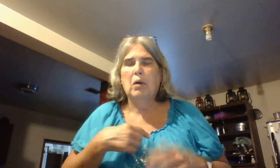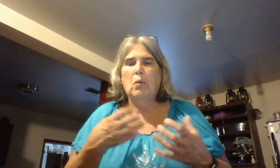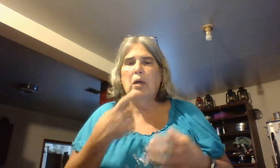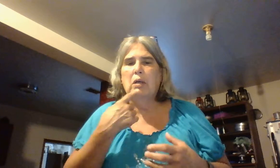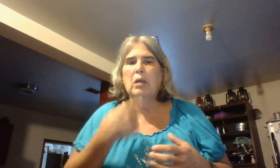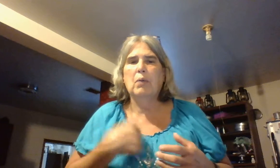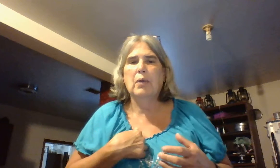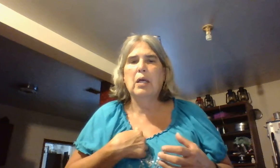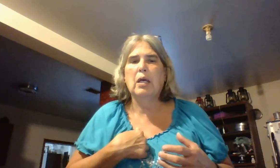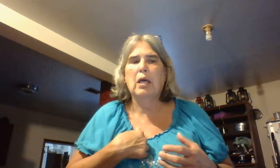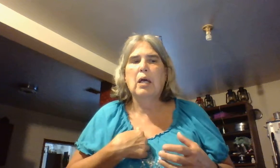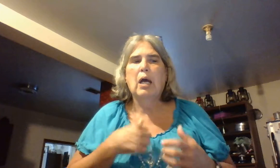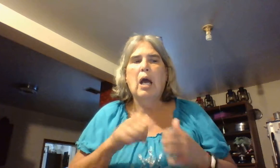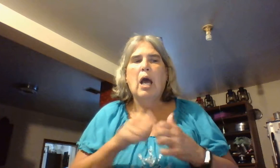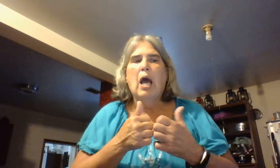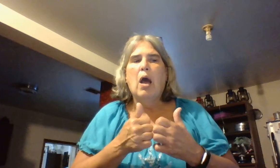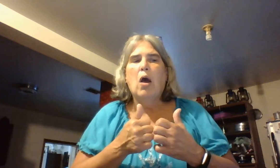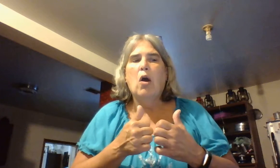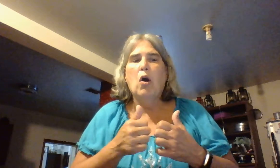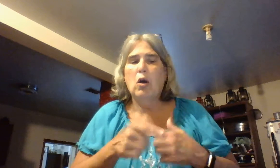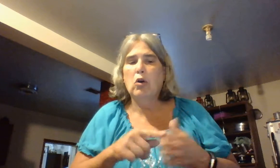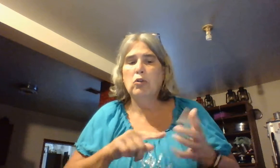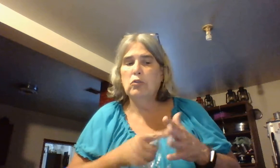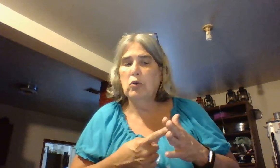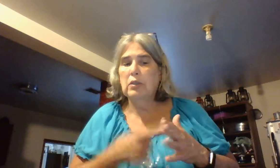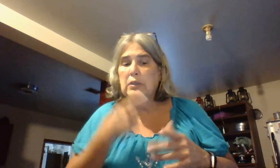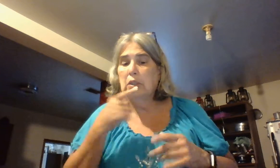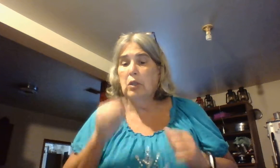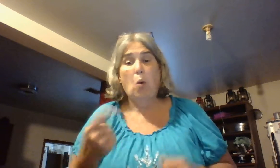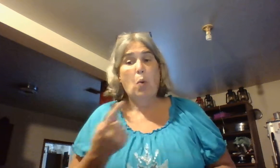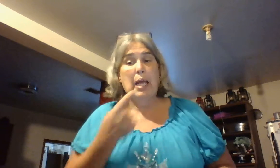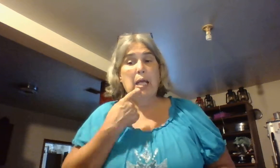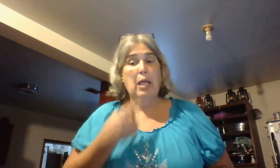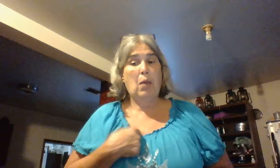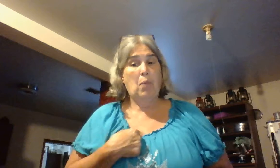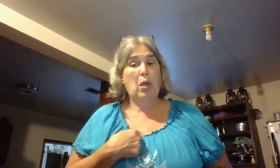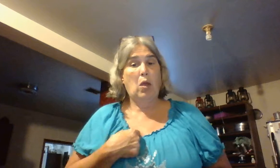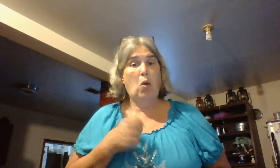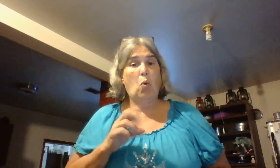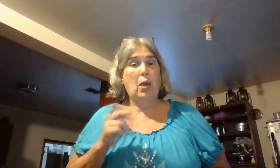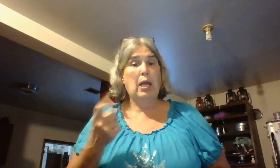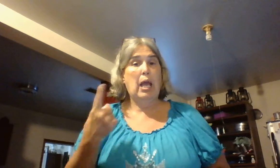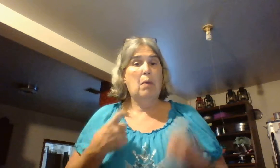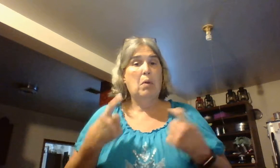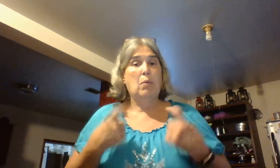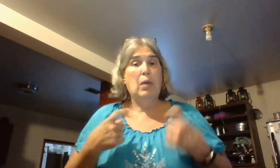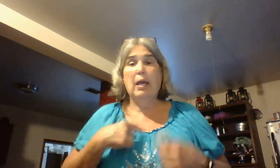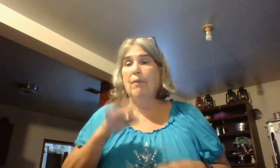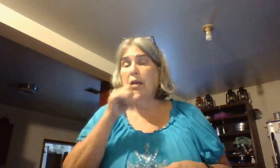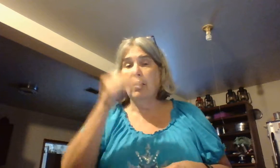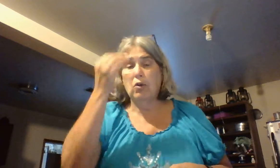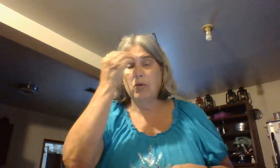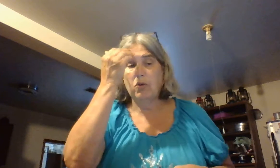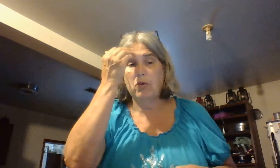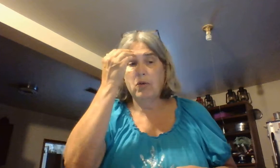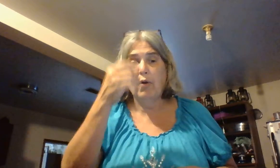this got here. We need to come up with how it is. And I said, you can only tell me, or you can only ask me questions, and then you have to know. And we sat there for 45 minutes, and I asked me